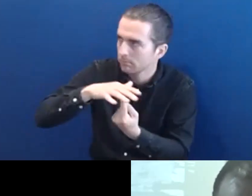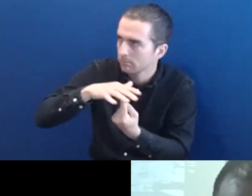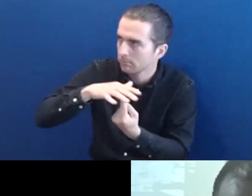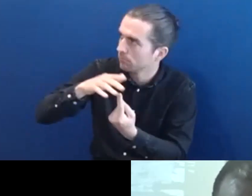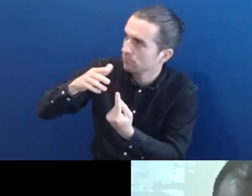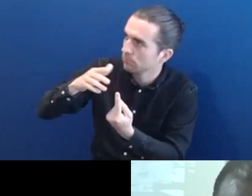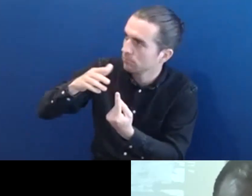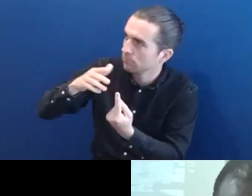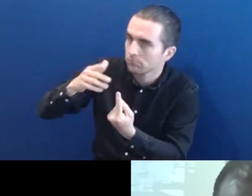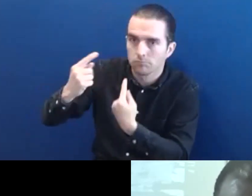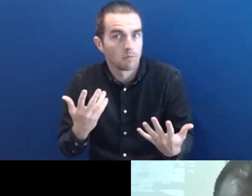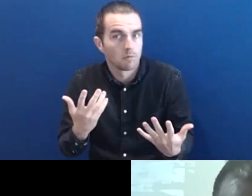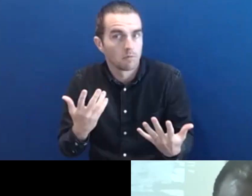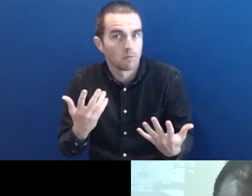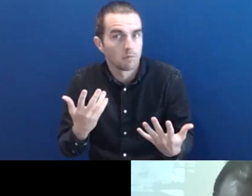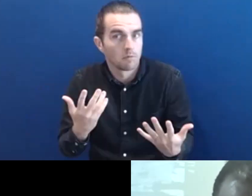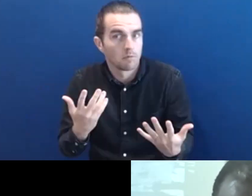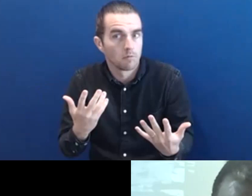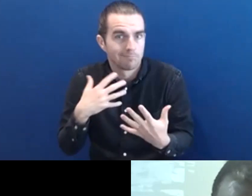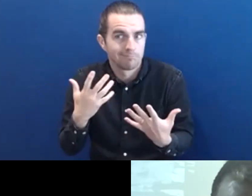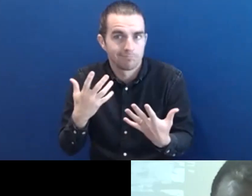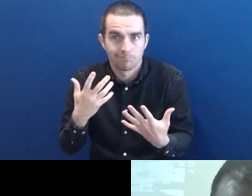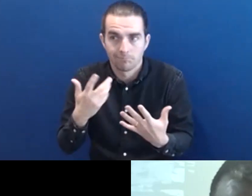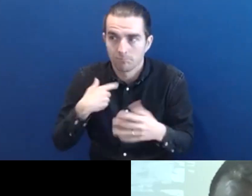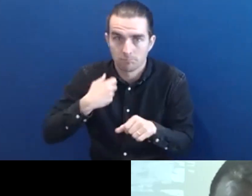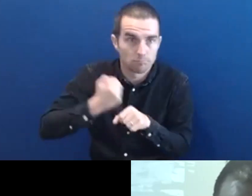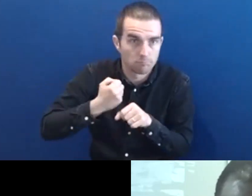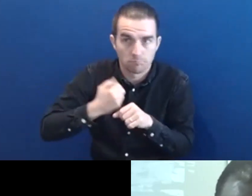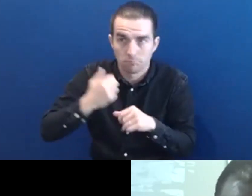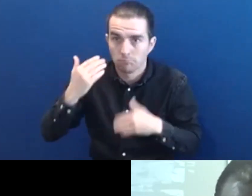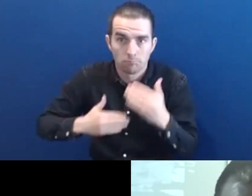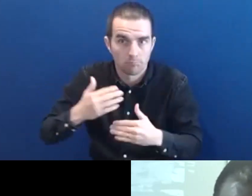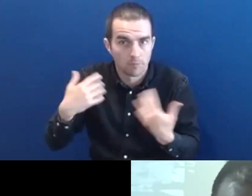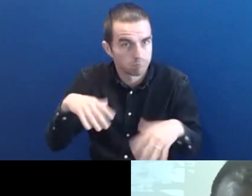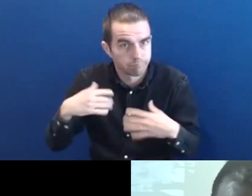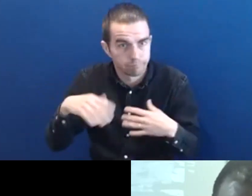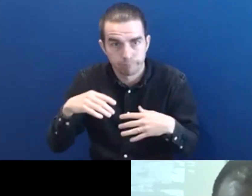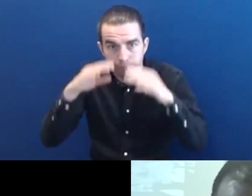OPDs are based here in Juba, and we need to see that